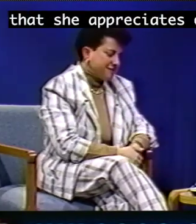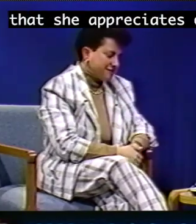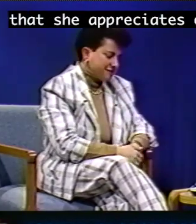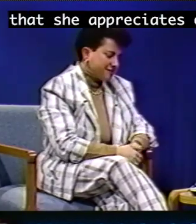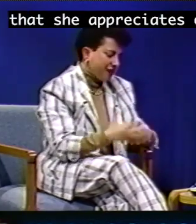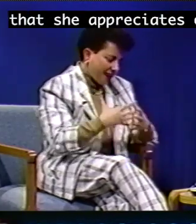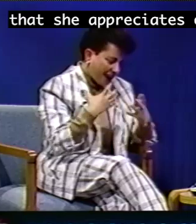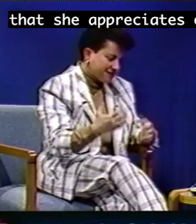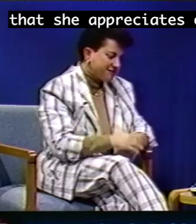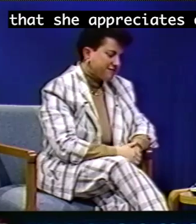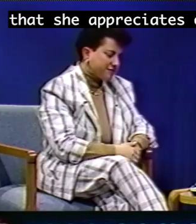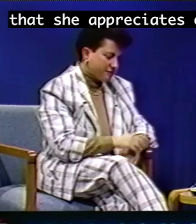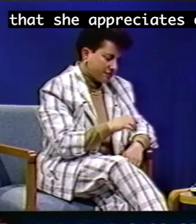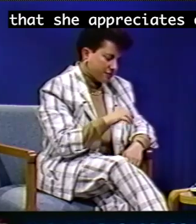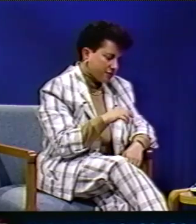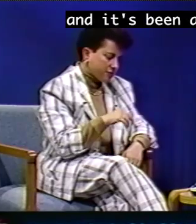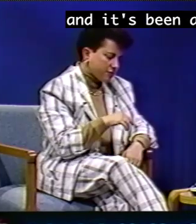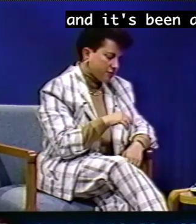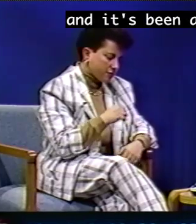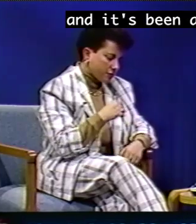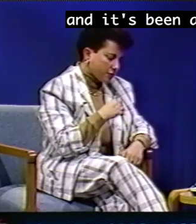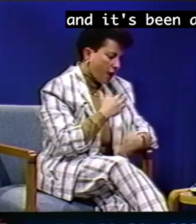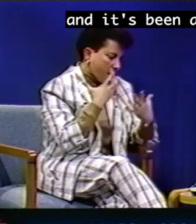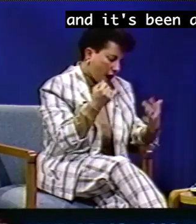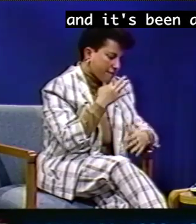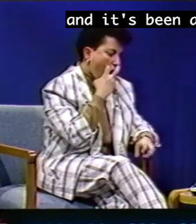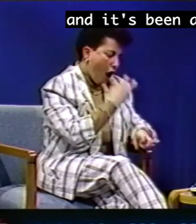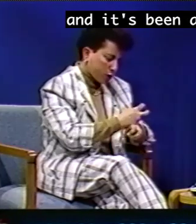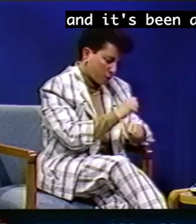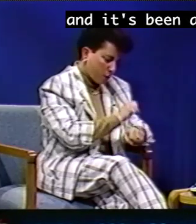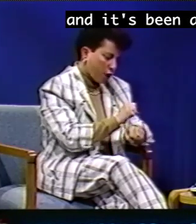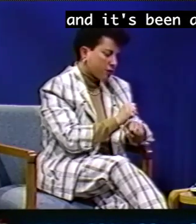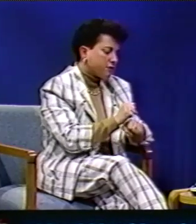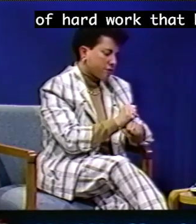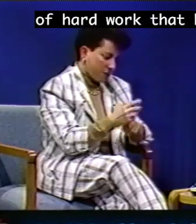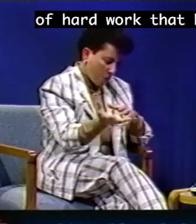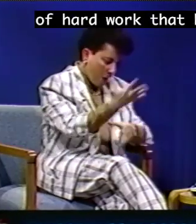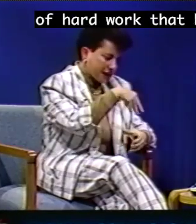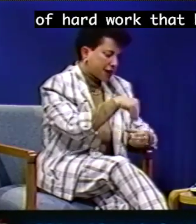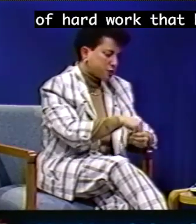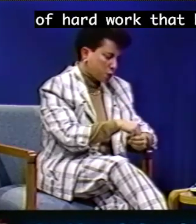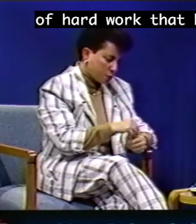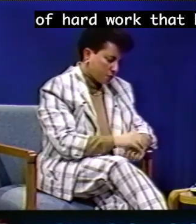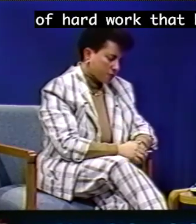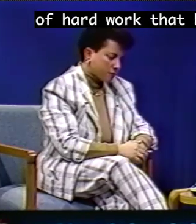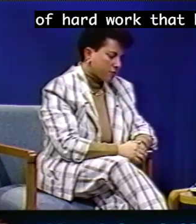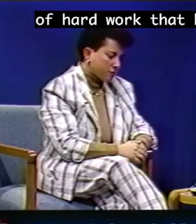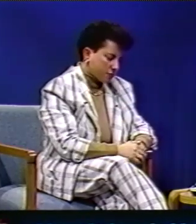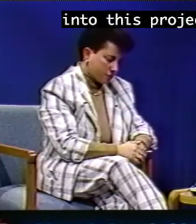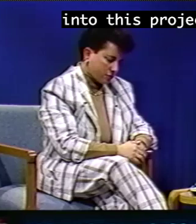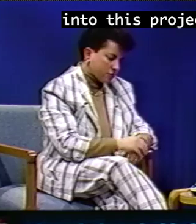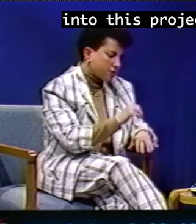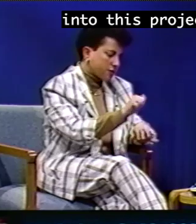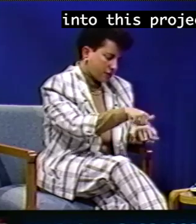that she appreciates our thanks, and it's been a lot of hard work that has gone into this